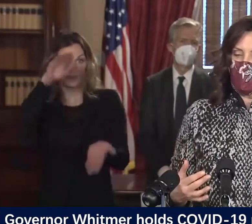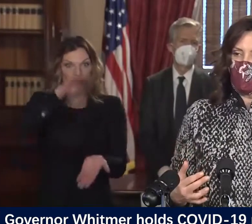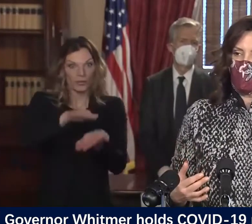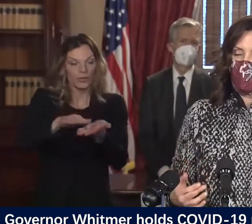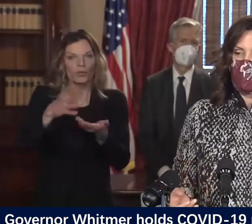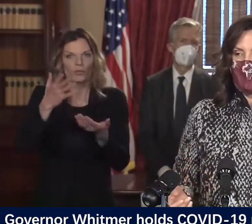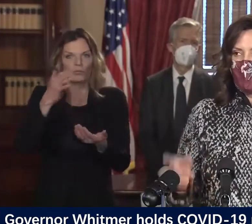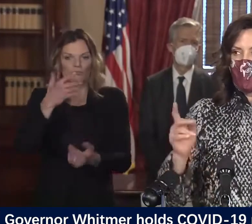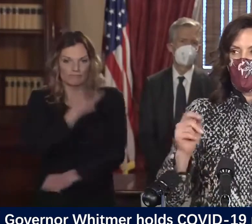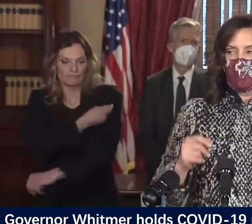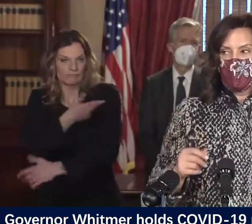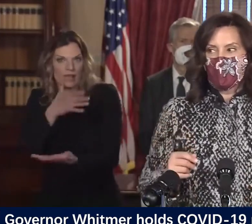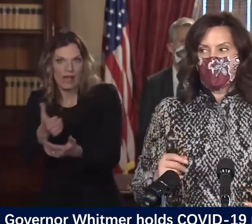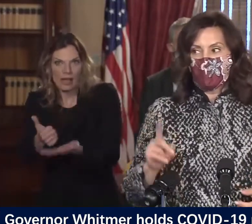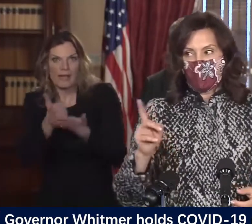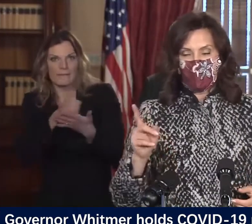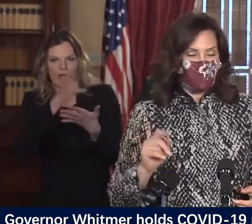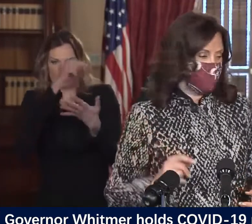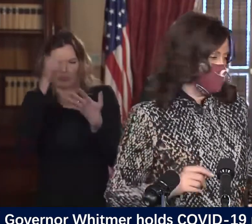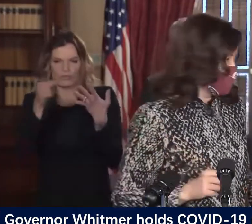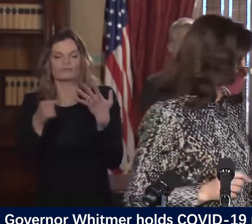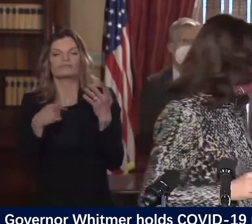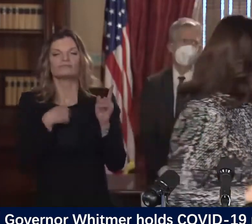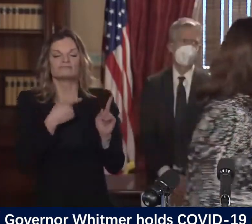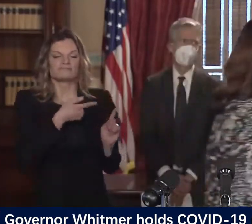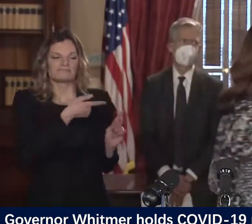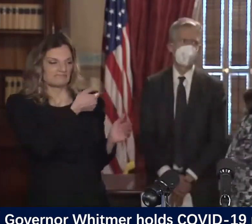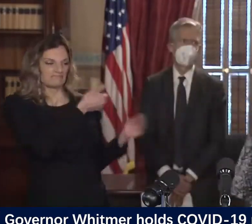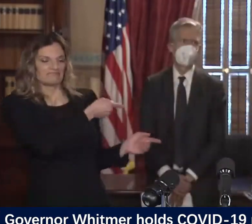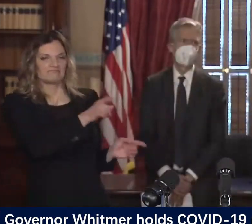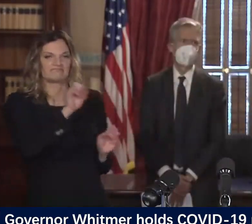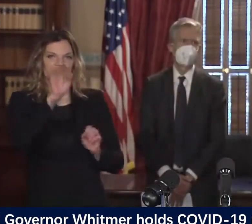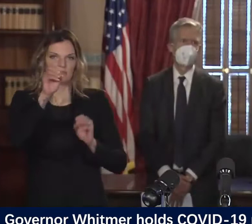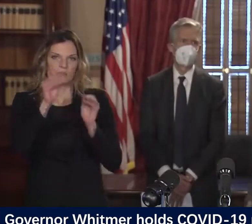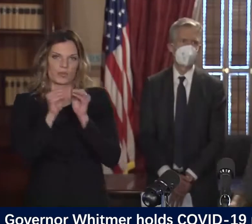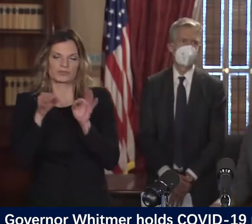hearing, she can as well, and I may add a few thoughts after she's done on that one.